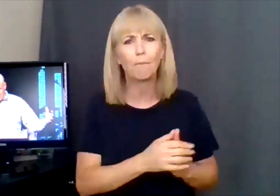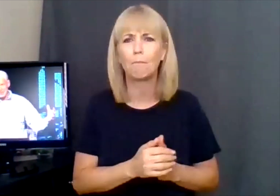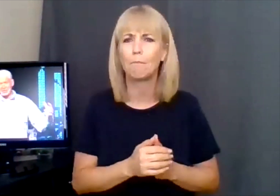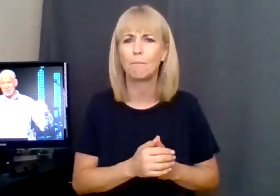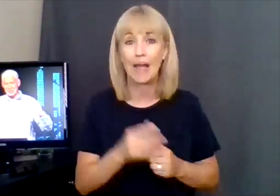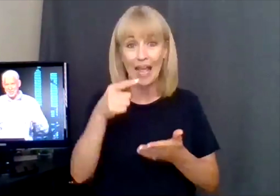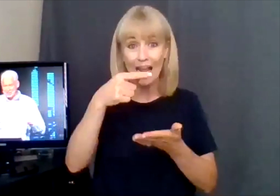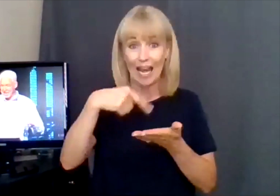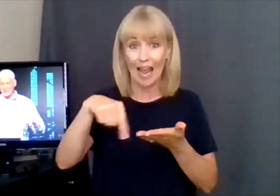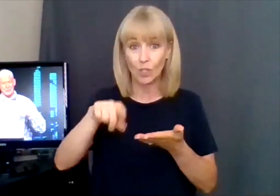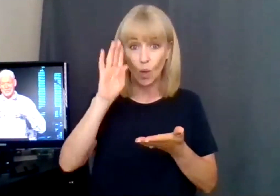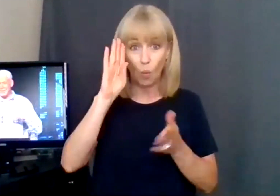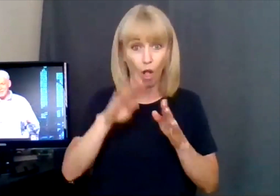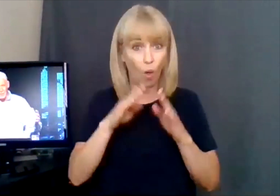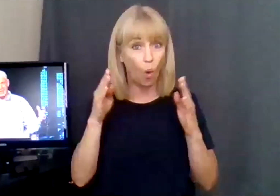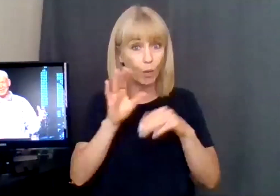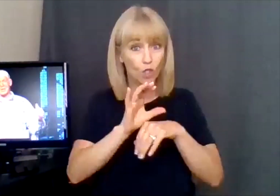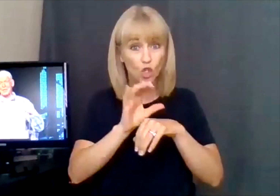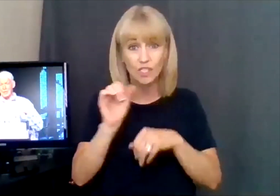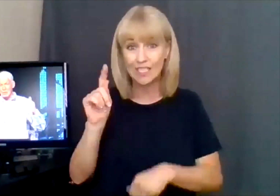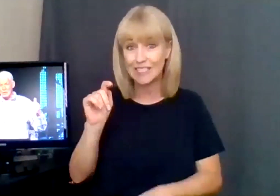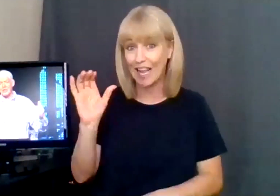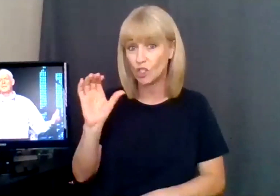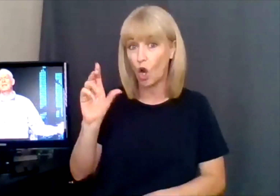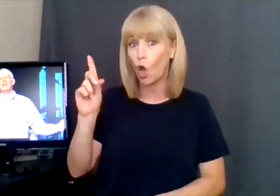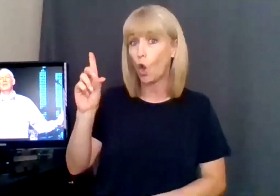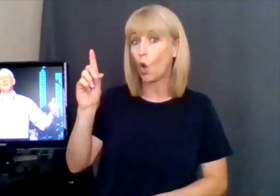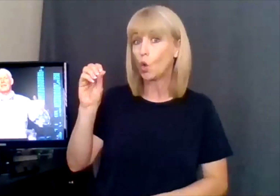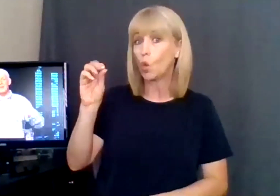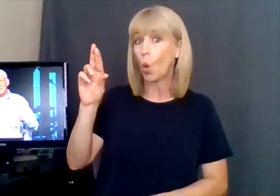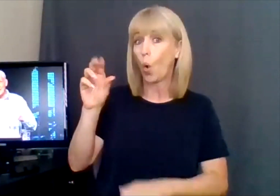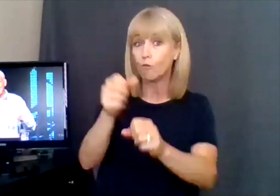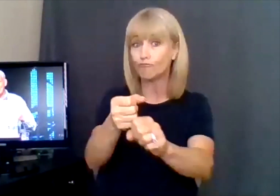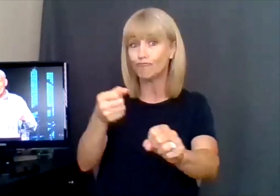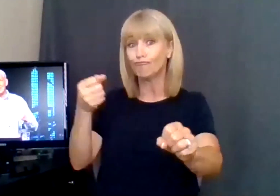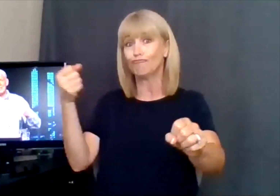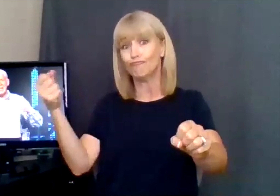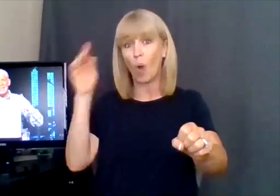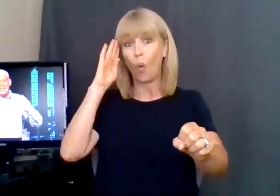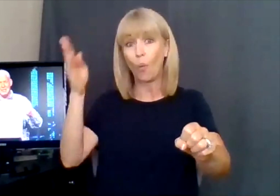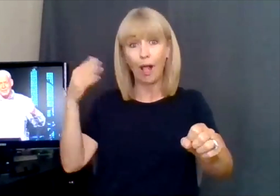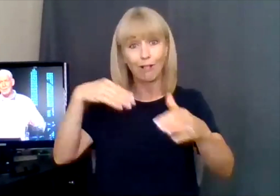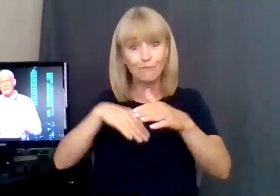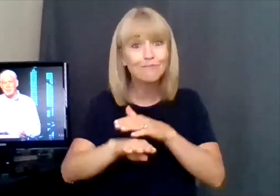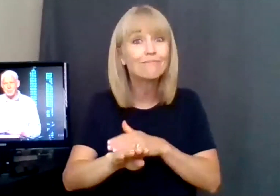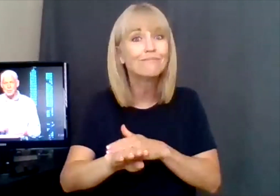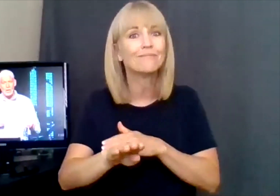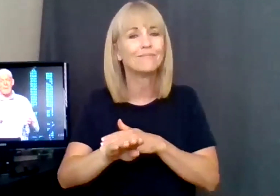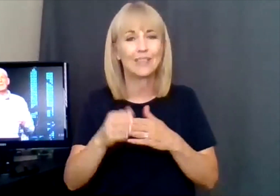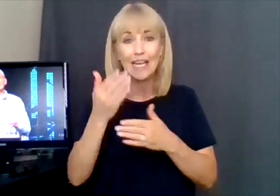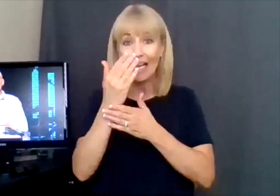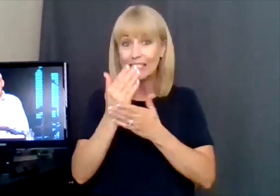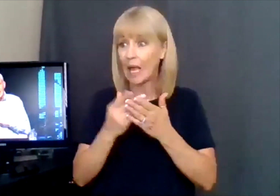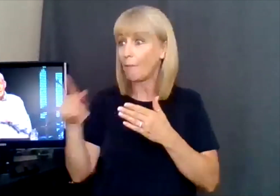our doors at the St. Charles campus. We've said we've been open all along, but our doors are going to open. We're inviting people to come and join us. And today, there's a few people in the room